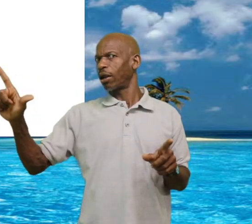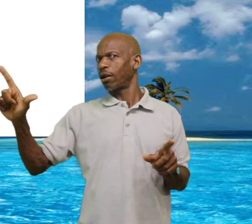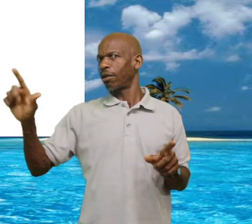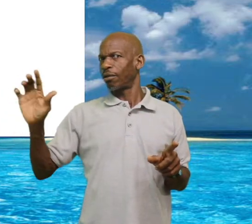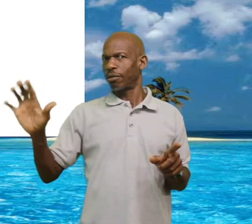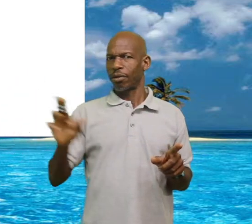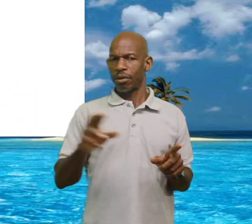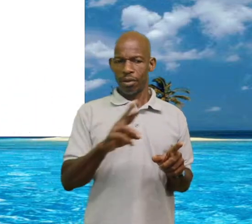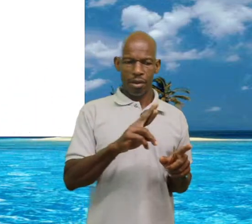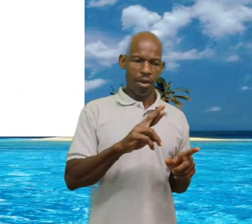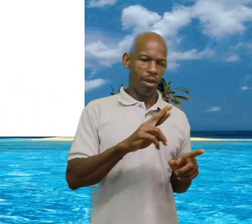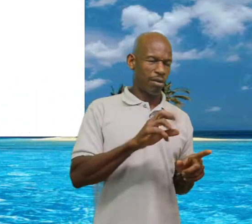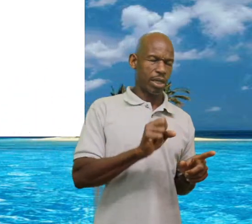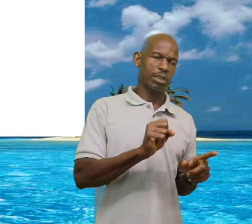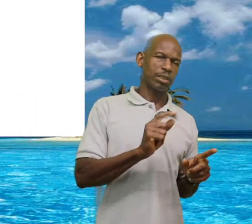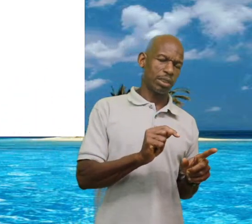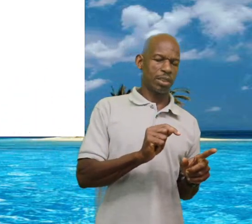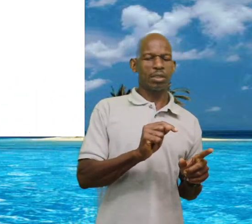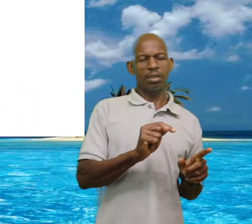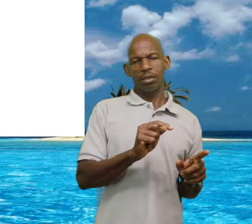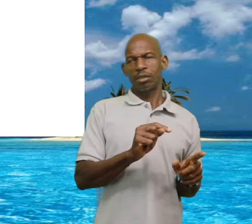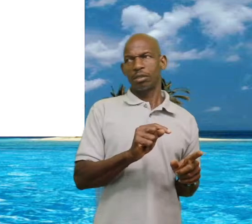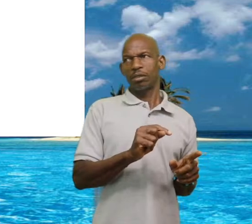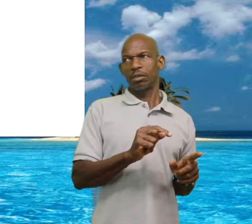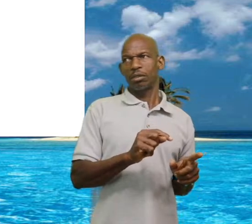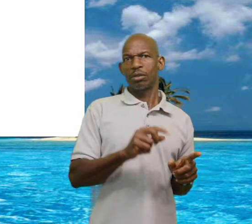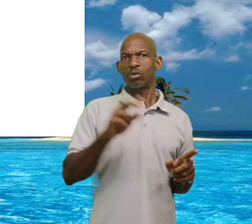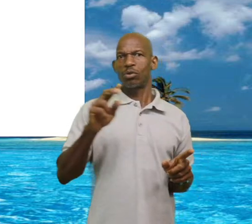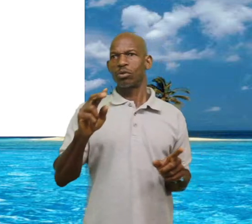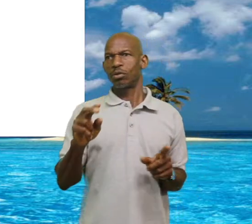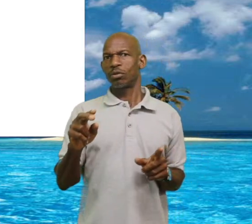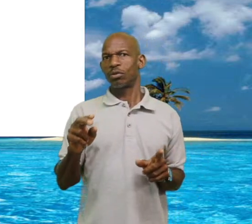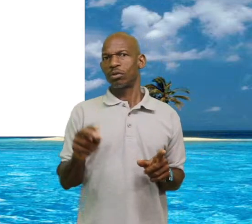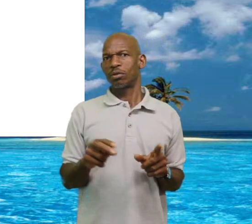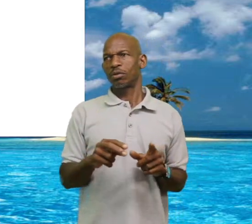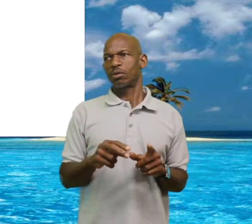R, S, T, not the U,